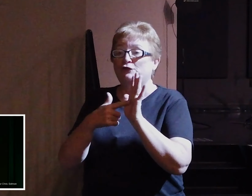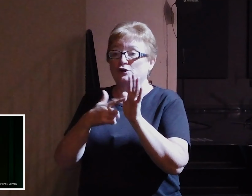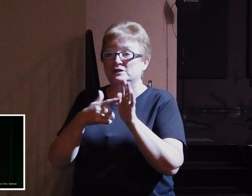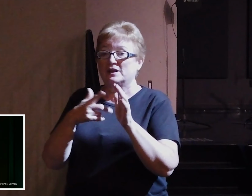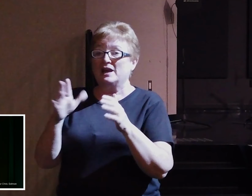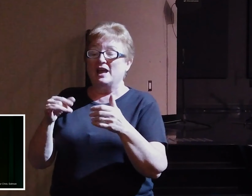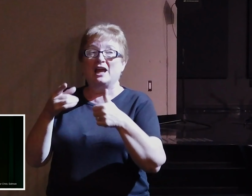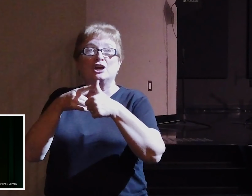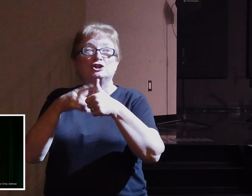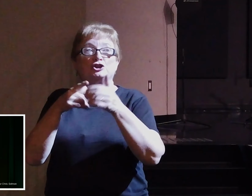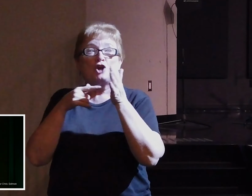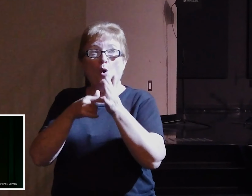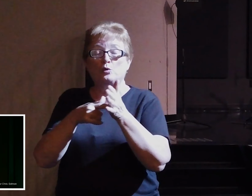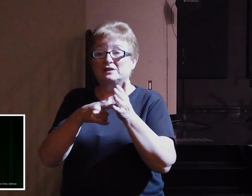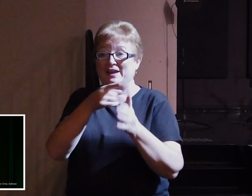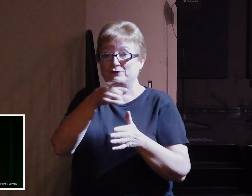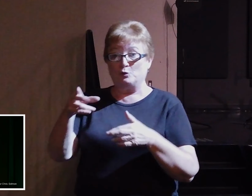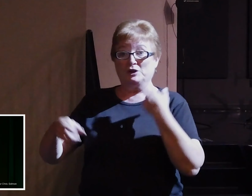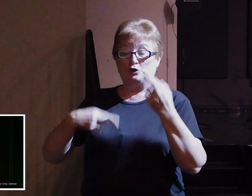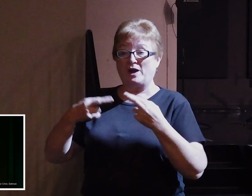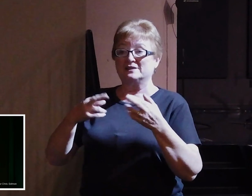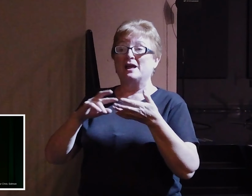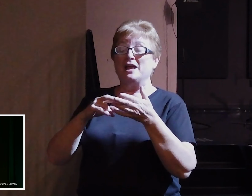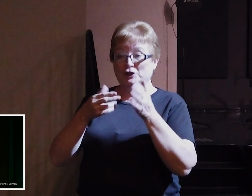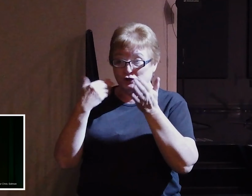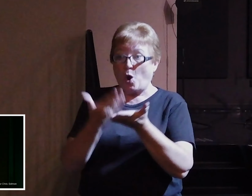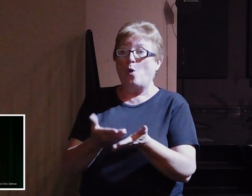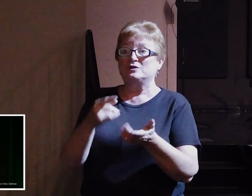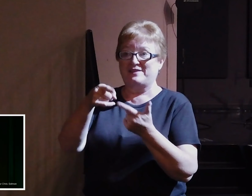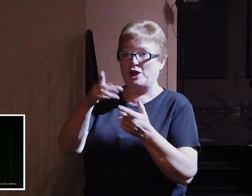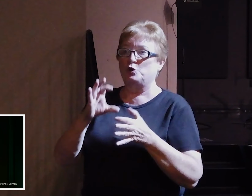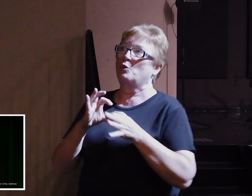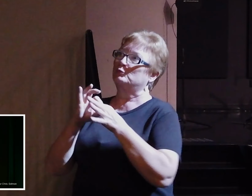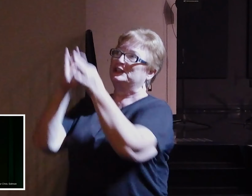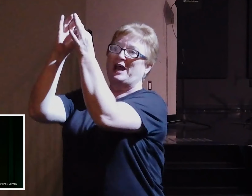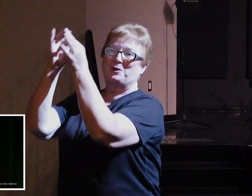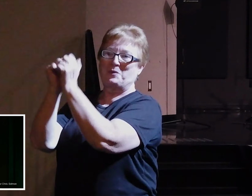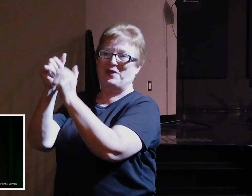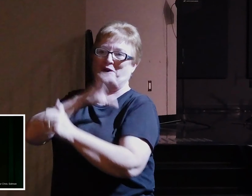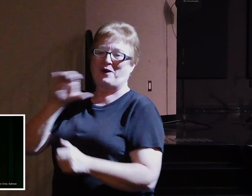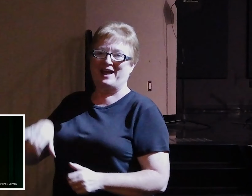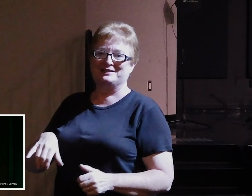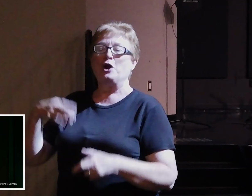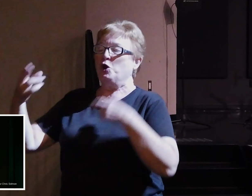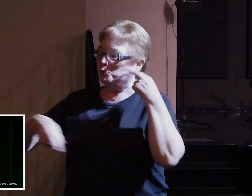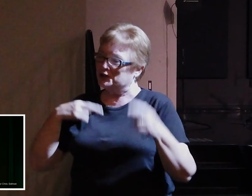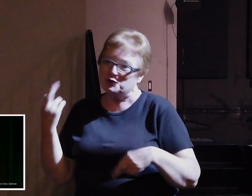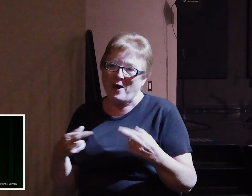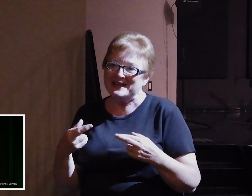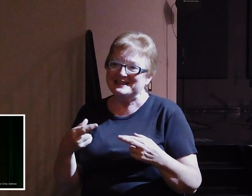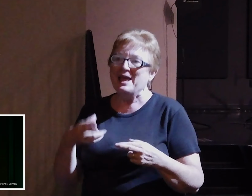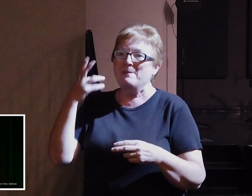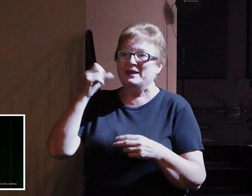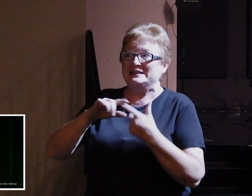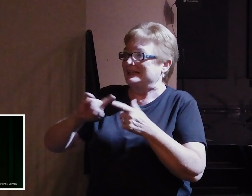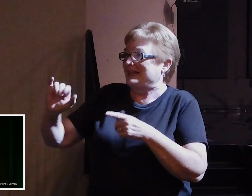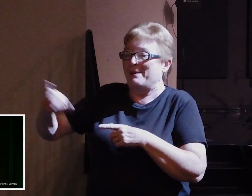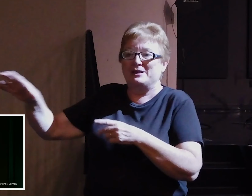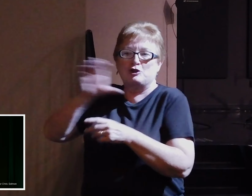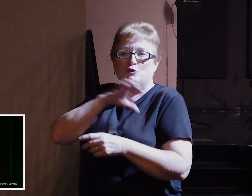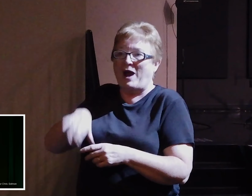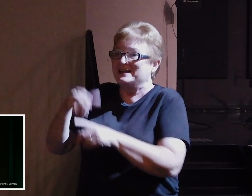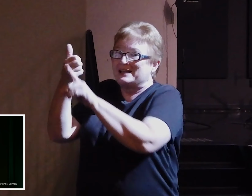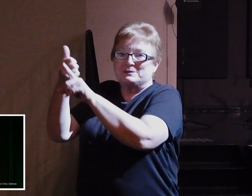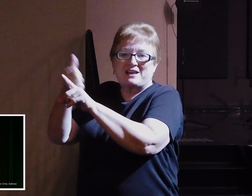that we are united with Christ. Says it there in verse 13. Rejoice insofar as you share Christ's sufferings. To